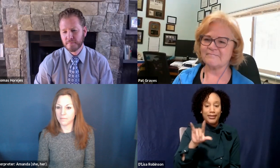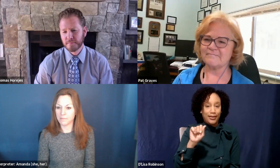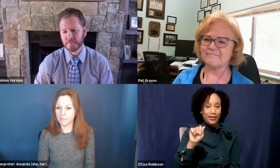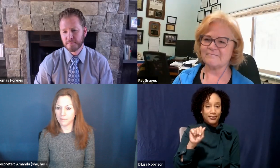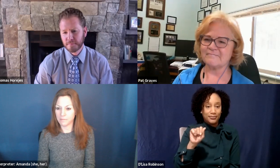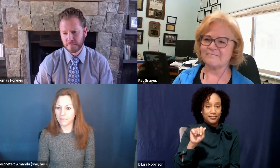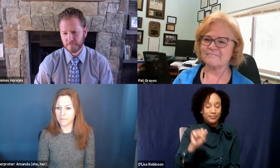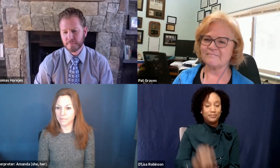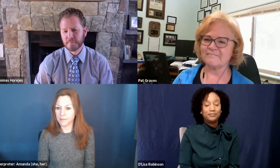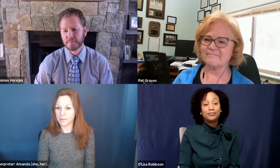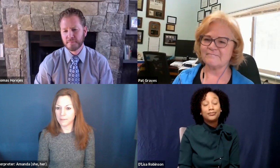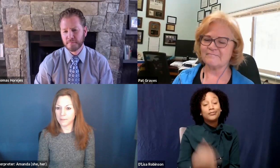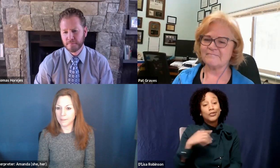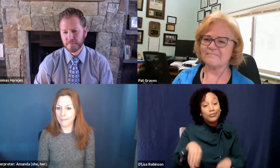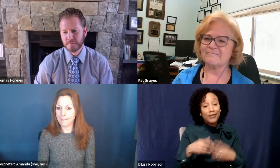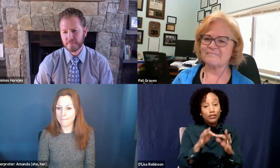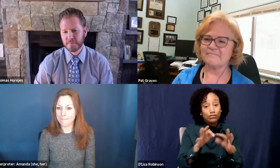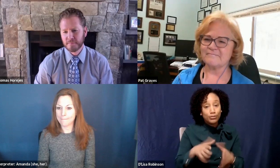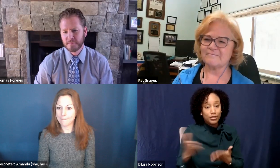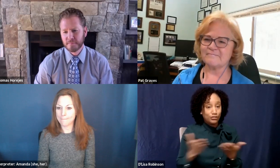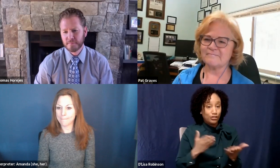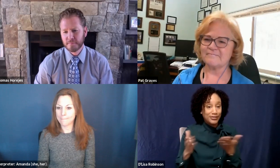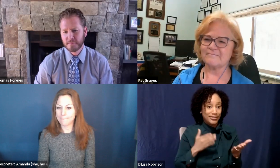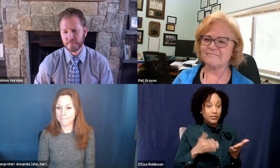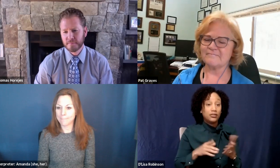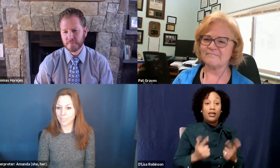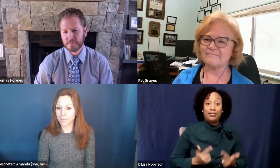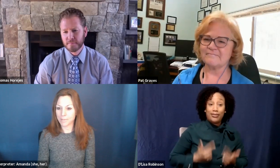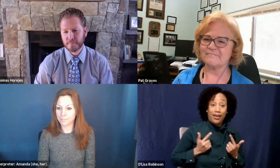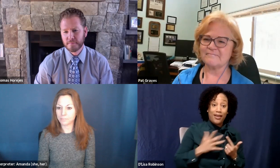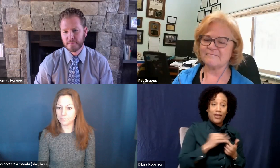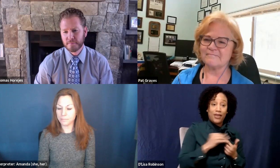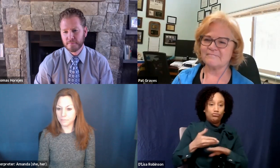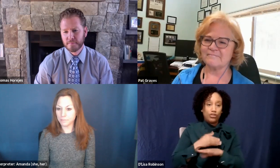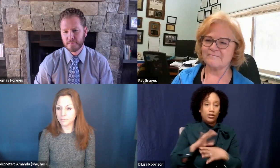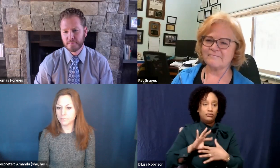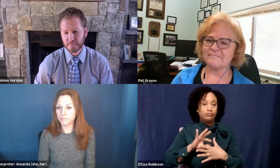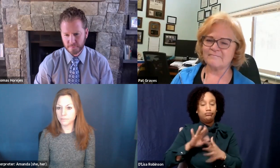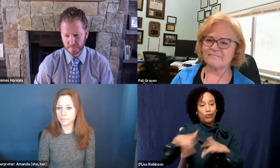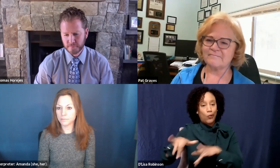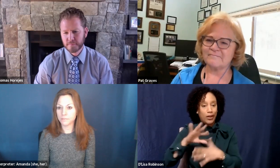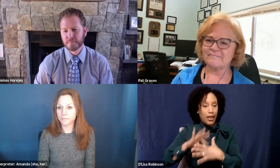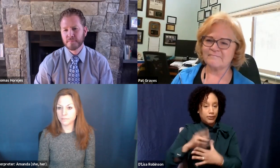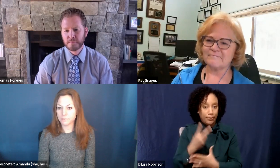Accessibility Integrated Media, AIM. Now, we provide interpreting